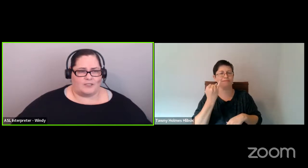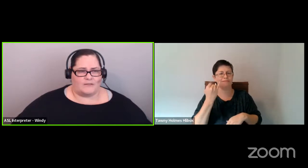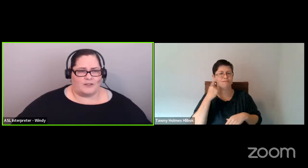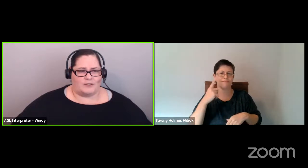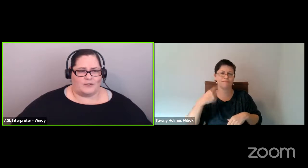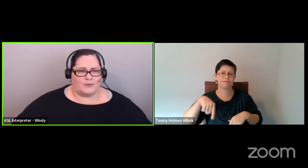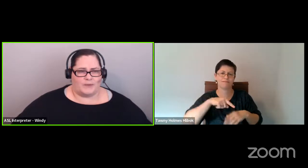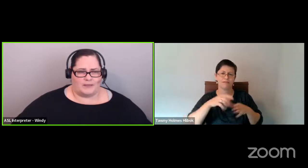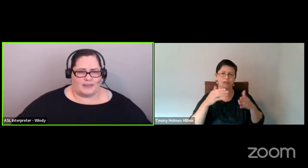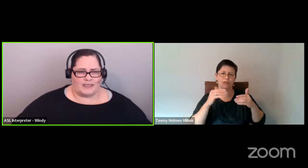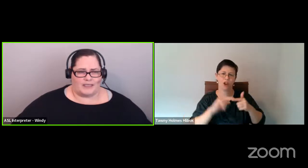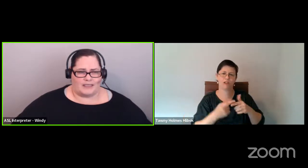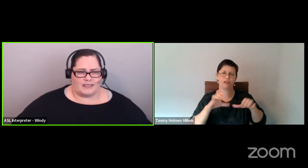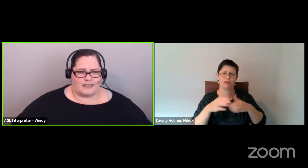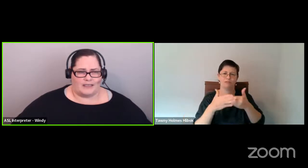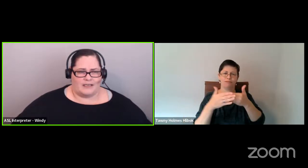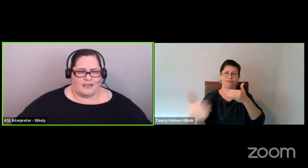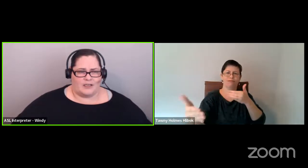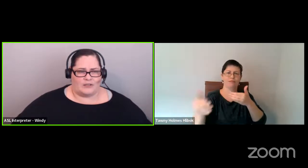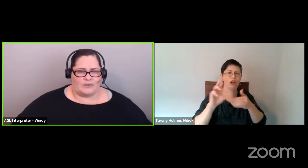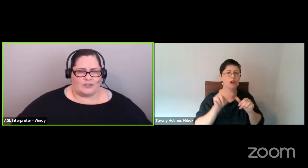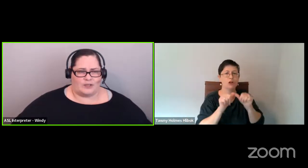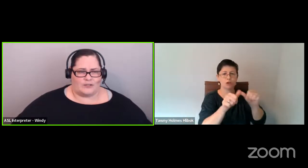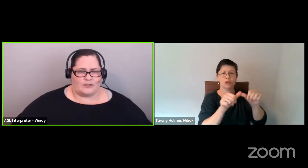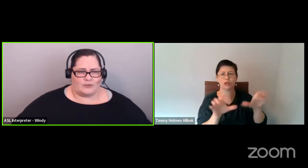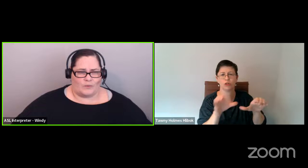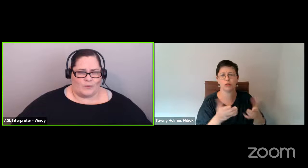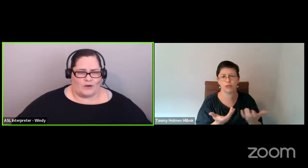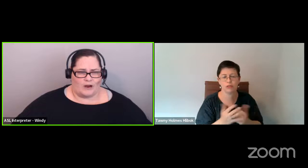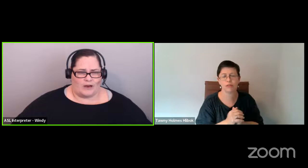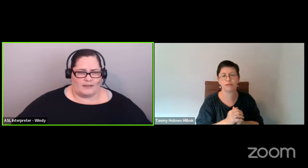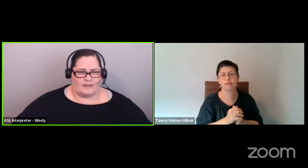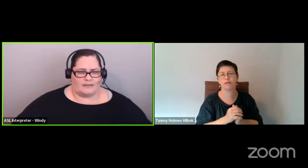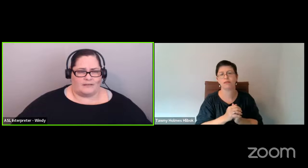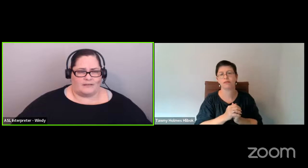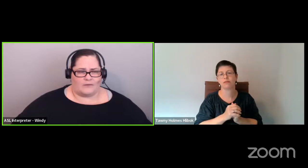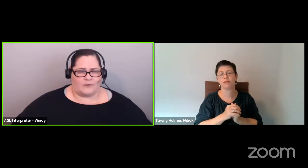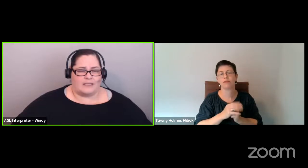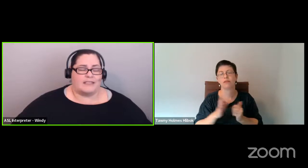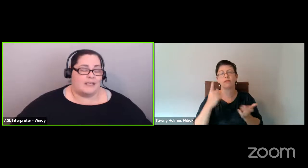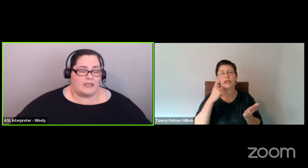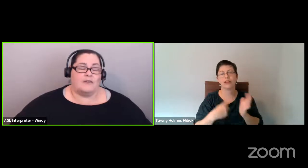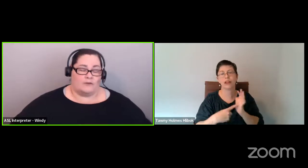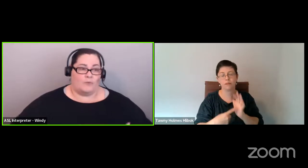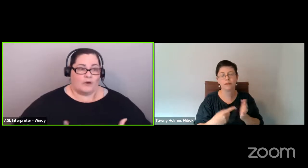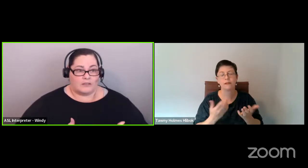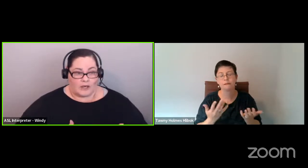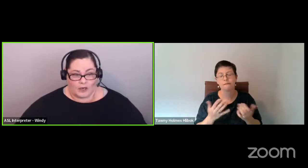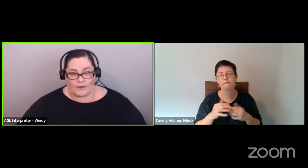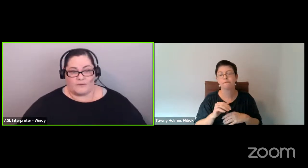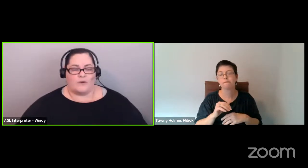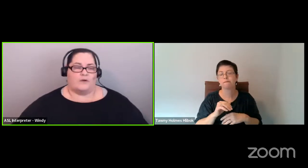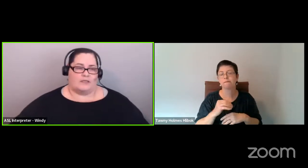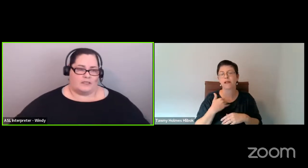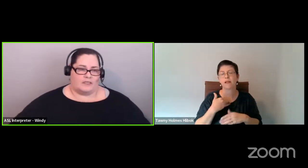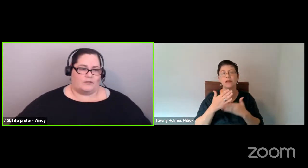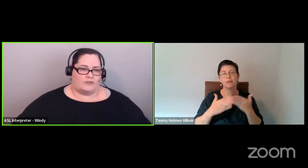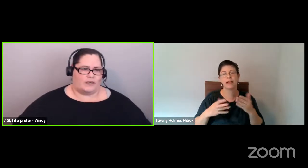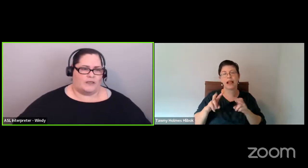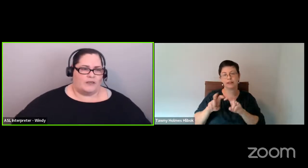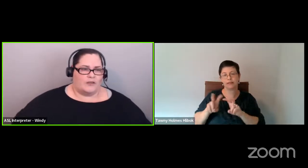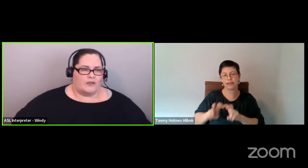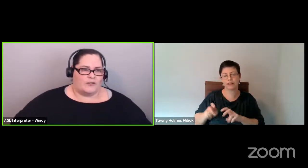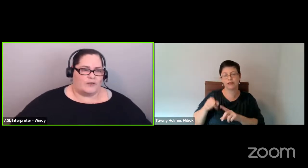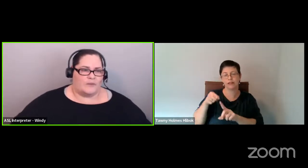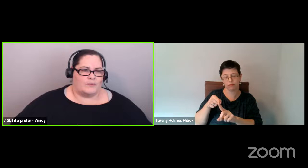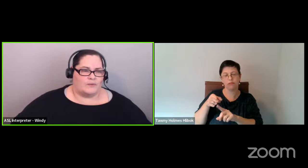task force feels would be the best idea to start to work on or continue, start going forward or continue